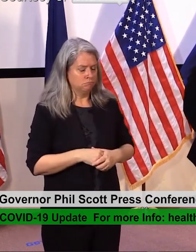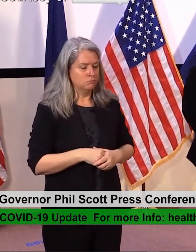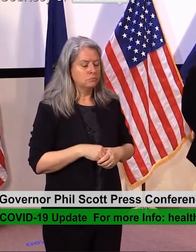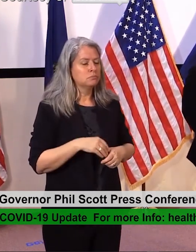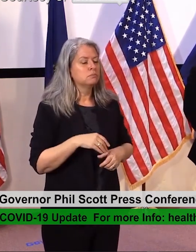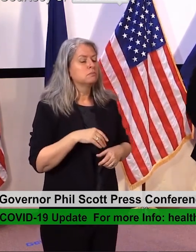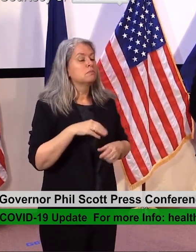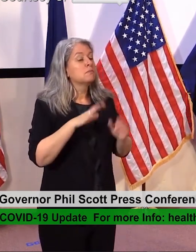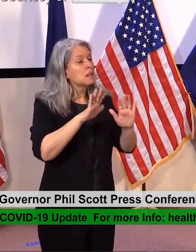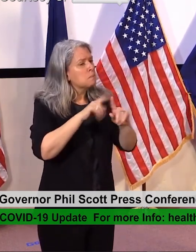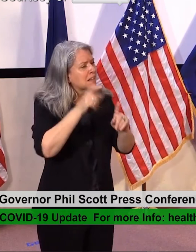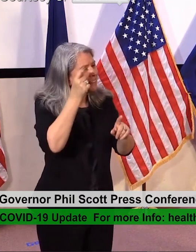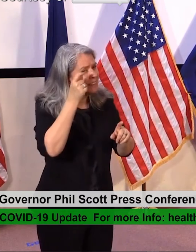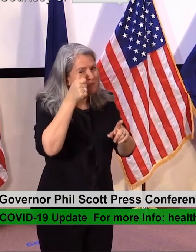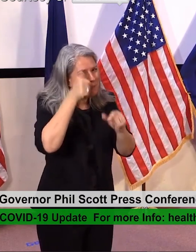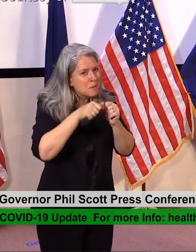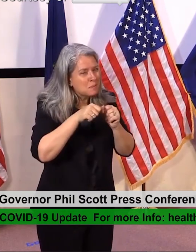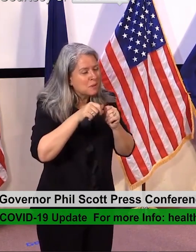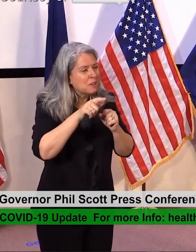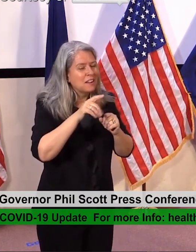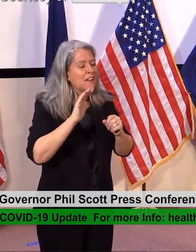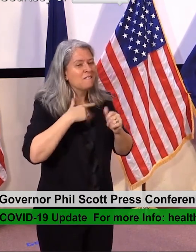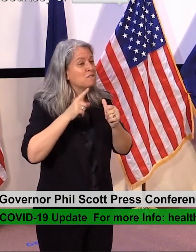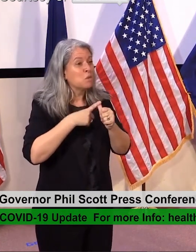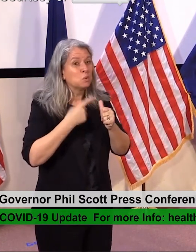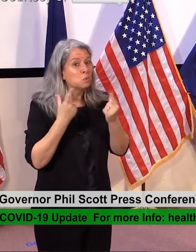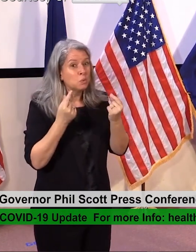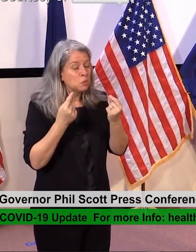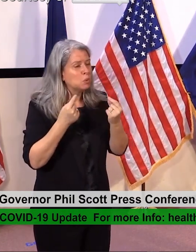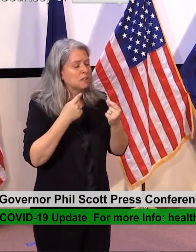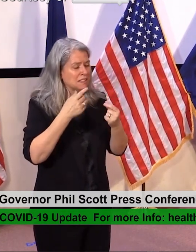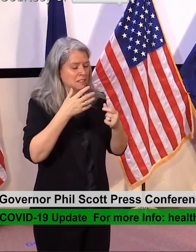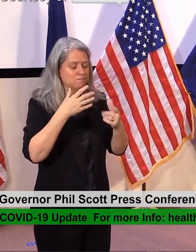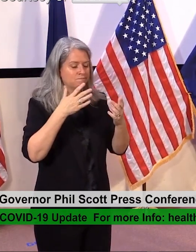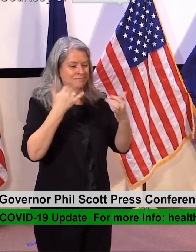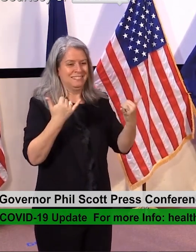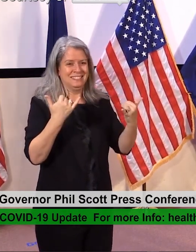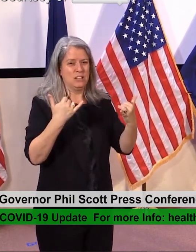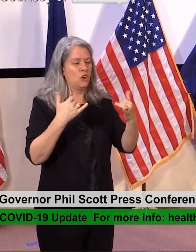In terms of surge capacity, remember the first line of defense of surge capacity is within our current